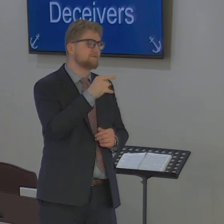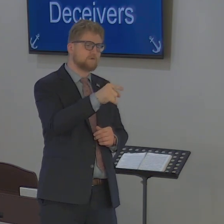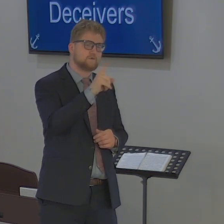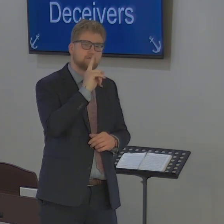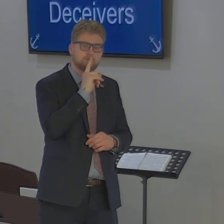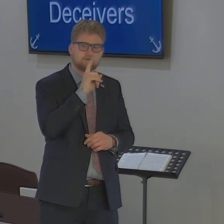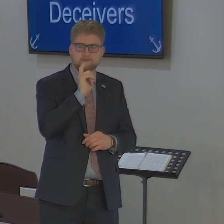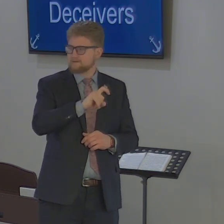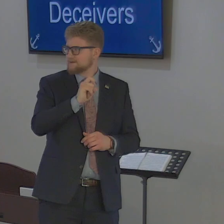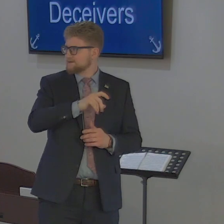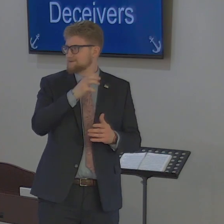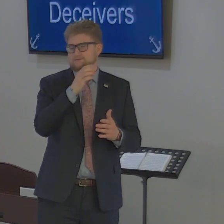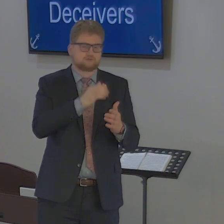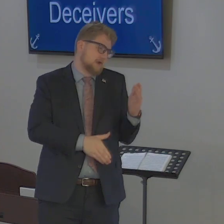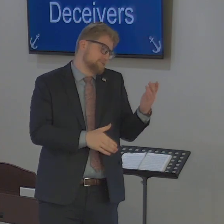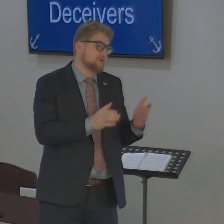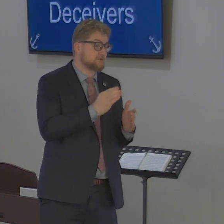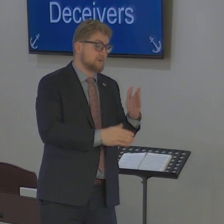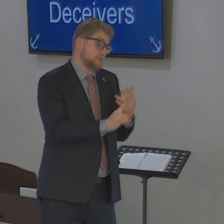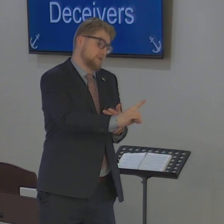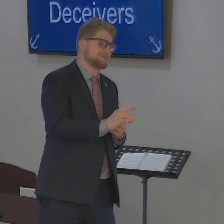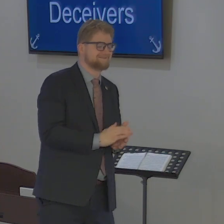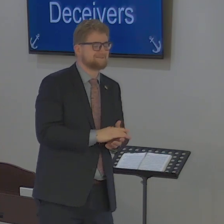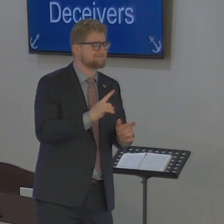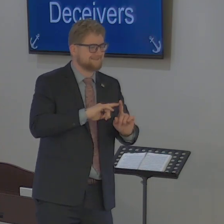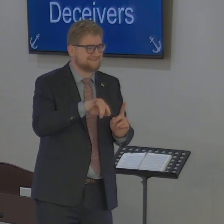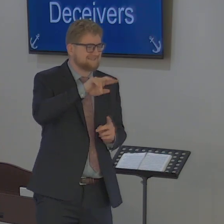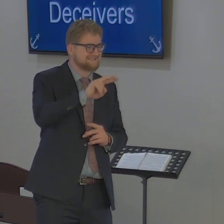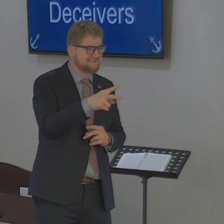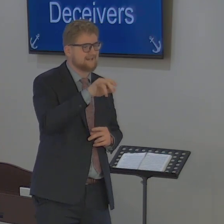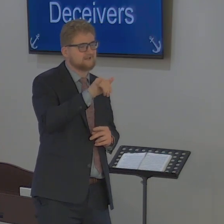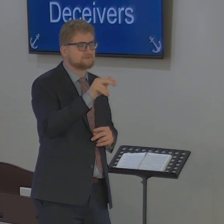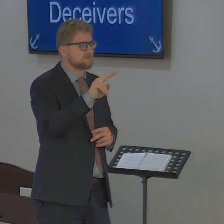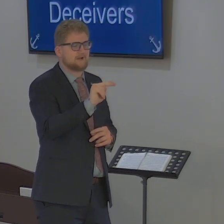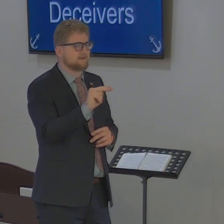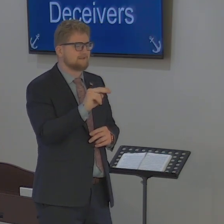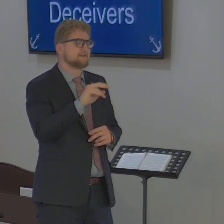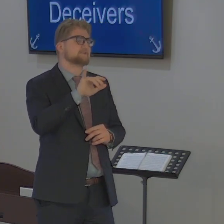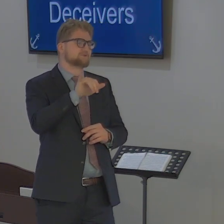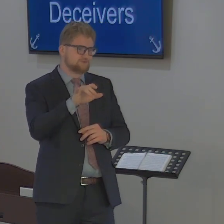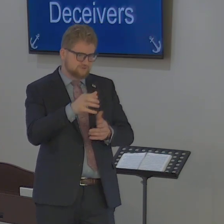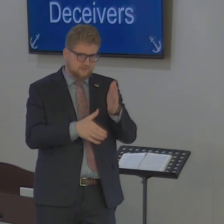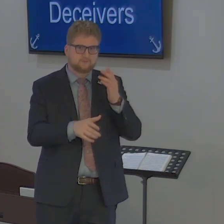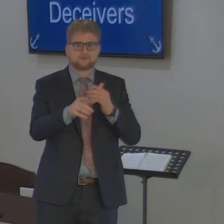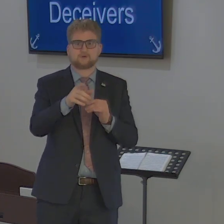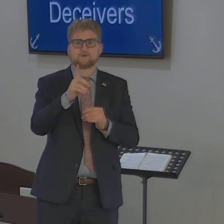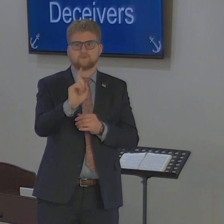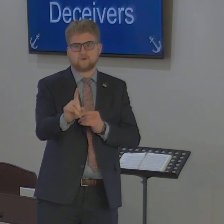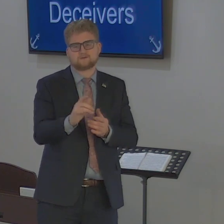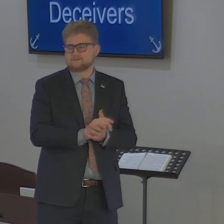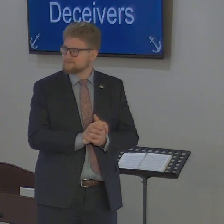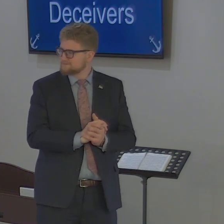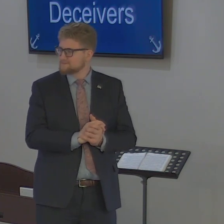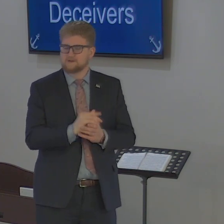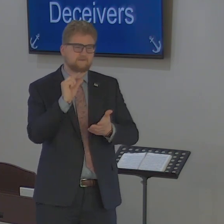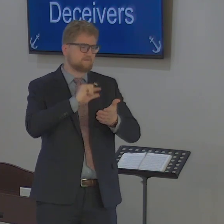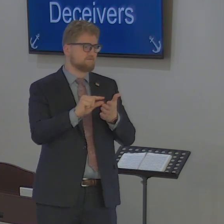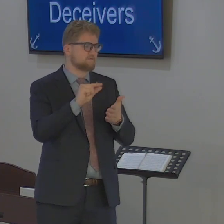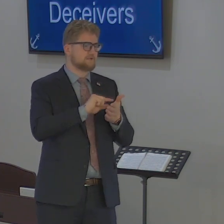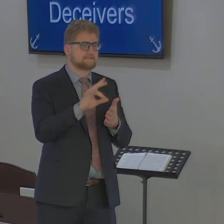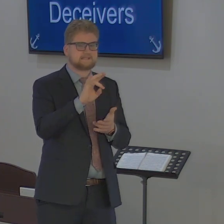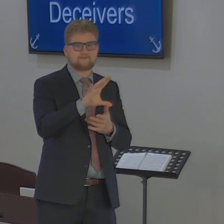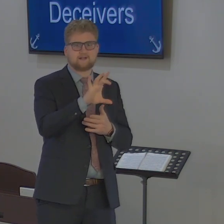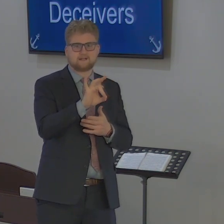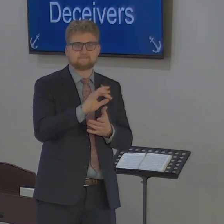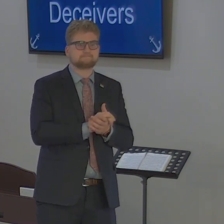chapter to be chapter 1, but there's no chapters in 2 John. But if you'll find 2 John, we're going to read verses 7 and 8. But before you stand up, just kind of want